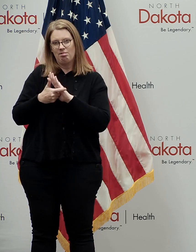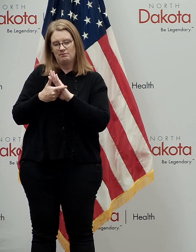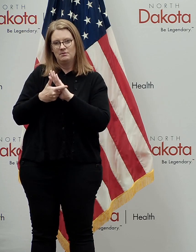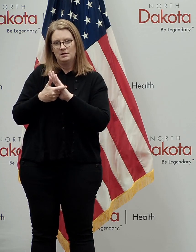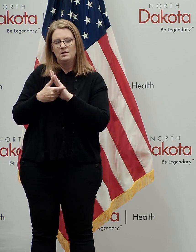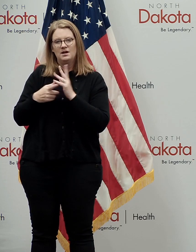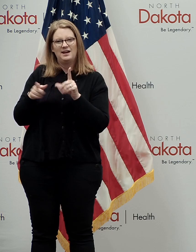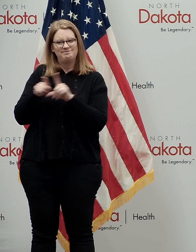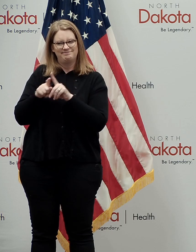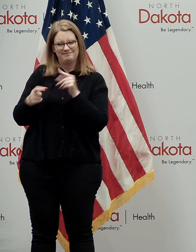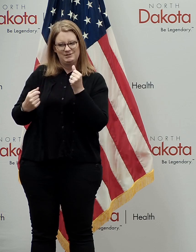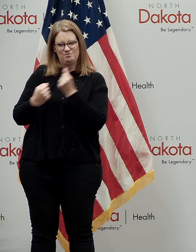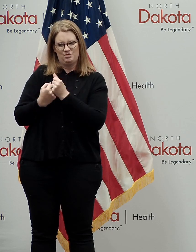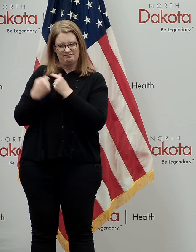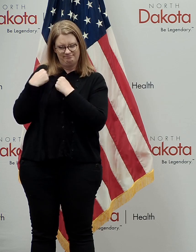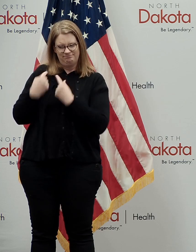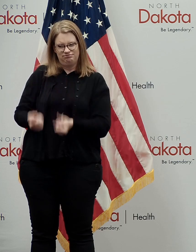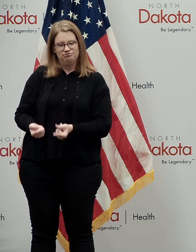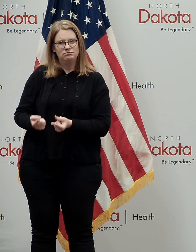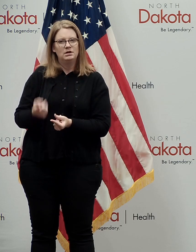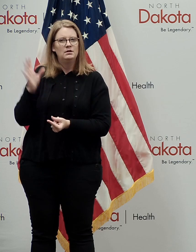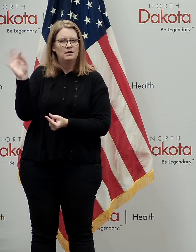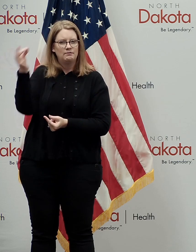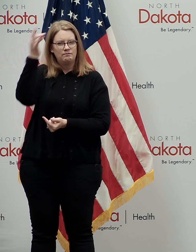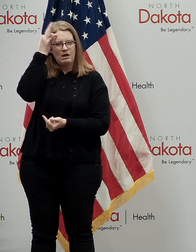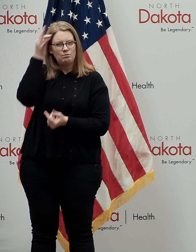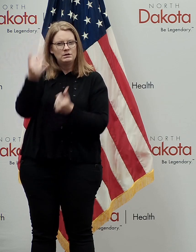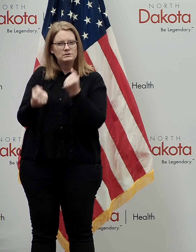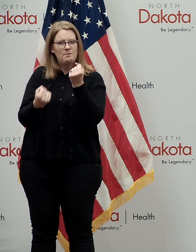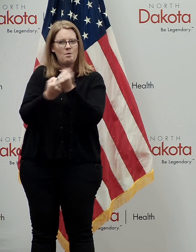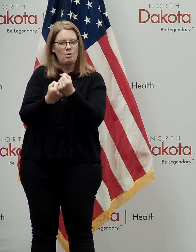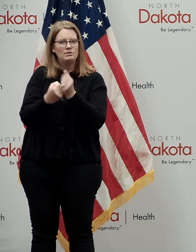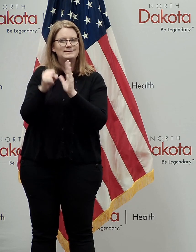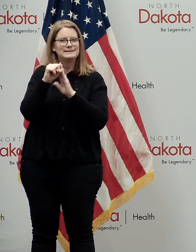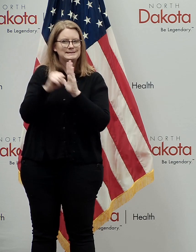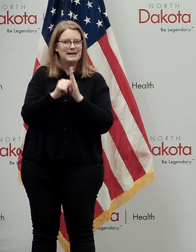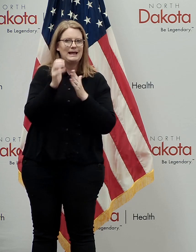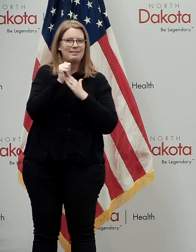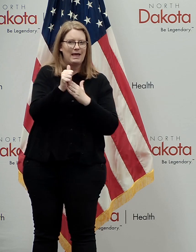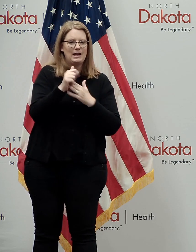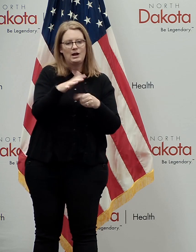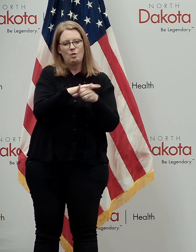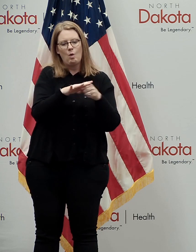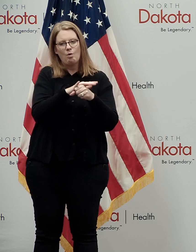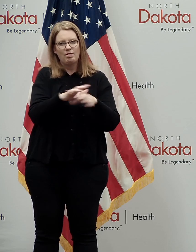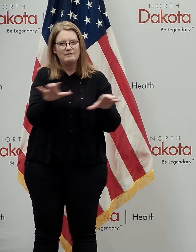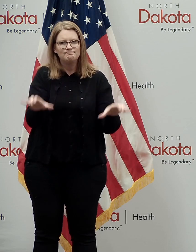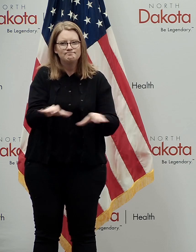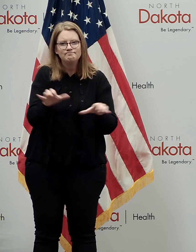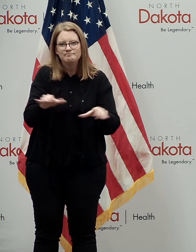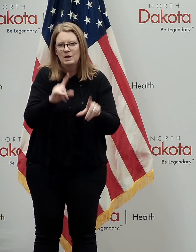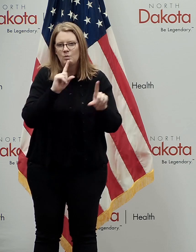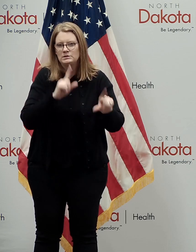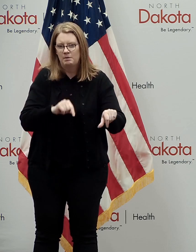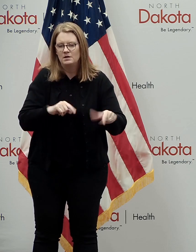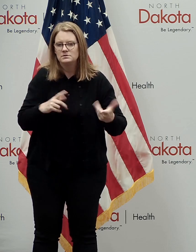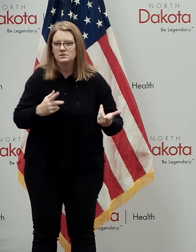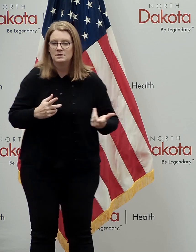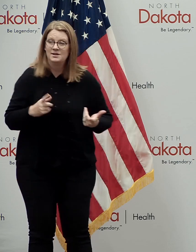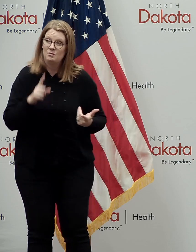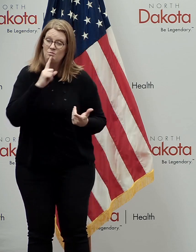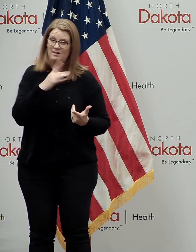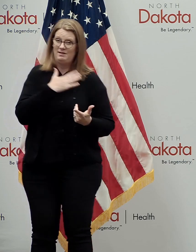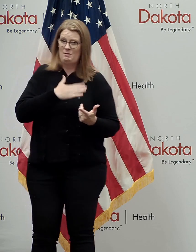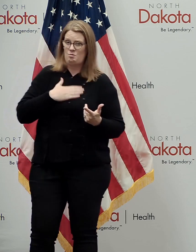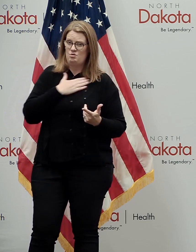what they've been doing all along, which is a federally supported, state-led and locally executed response to this. And again, we appreciate